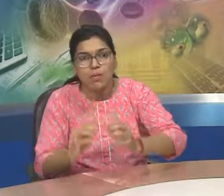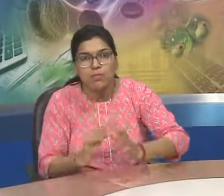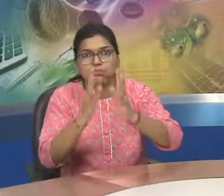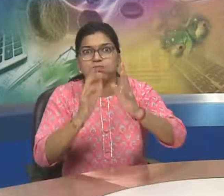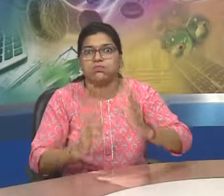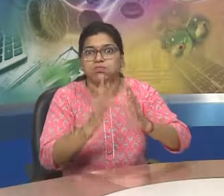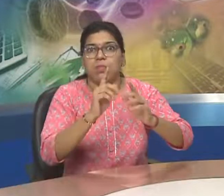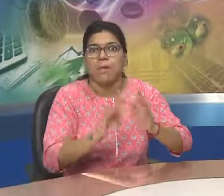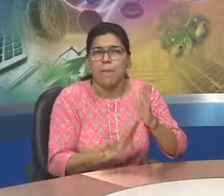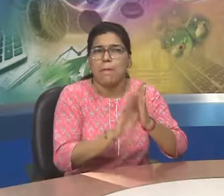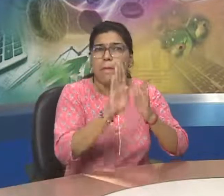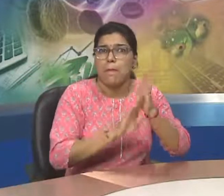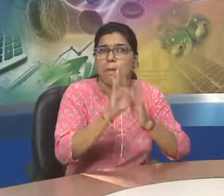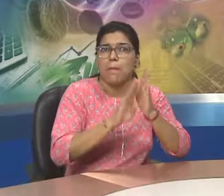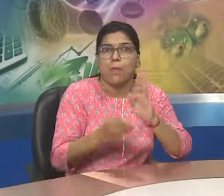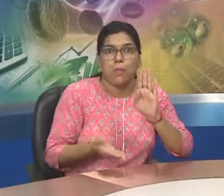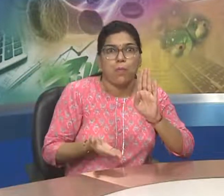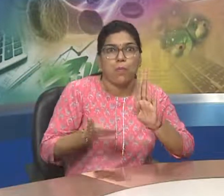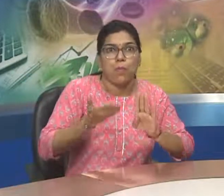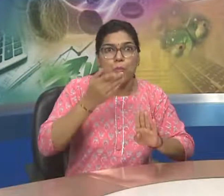years ago,